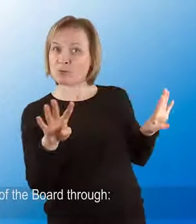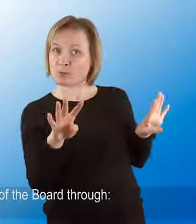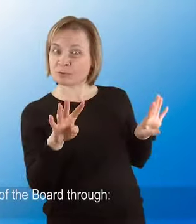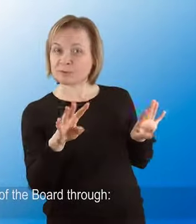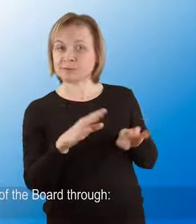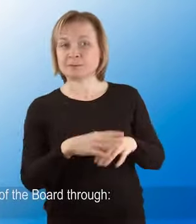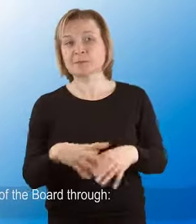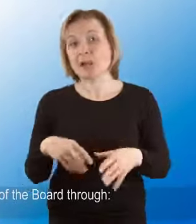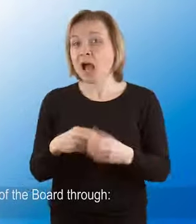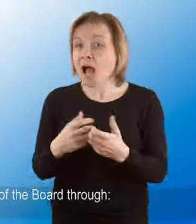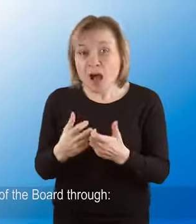board through